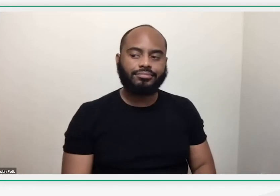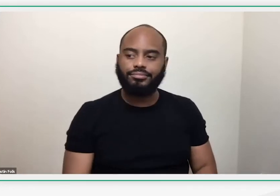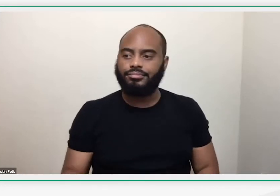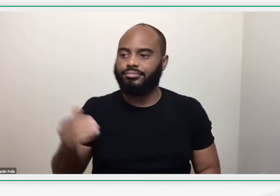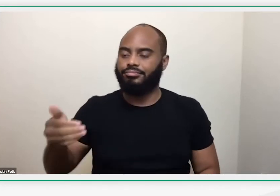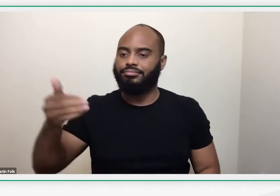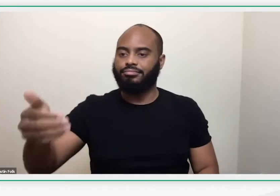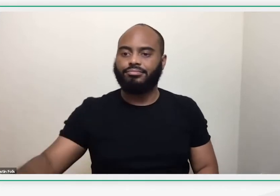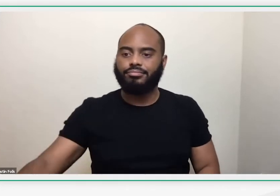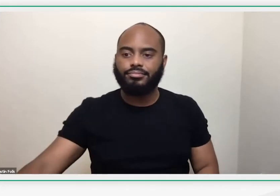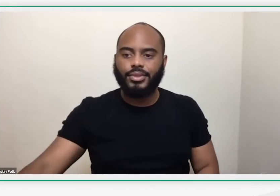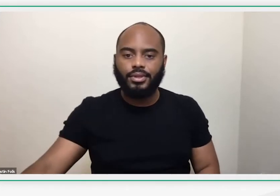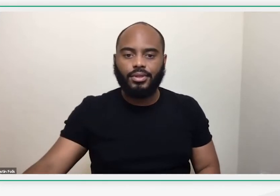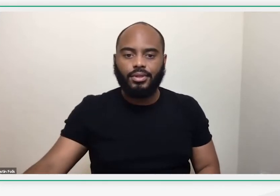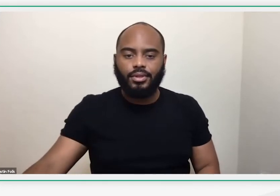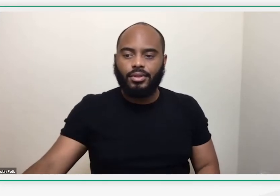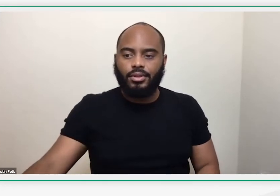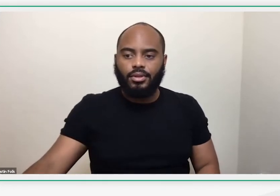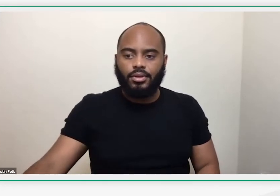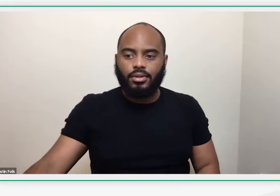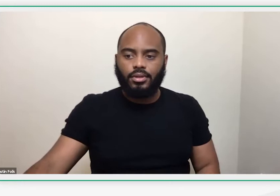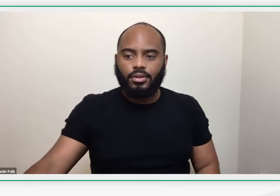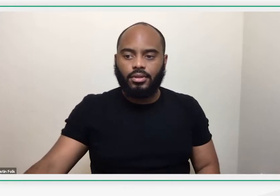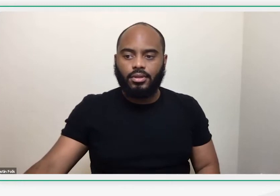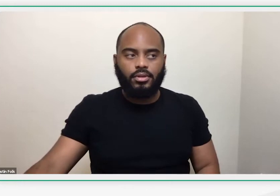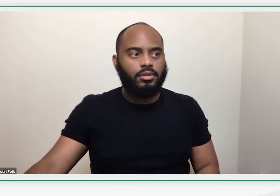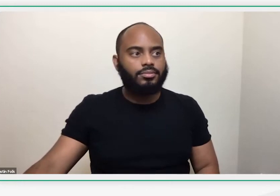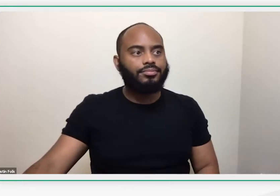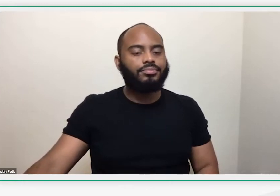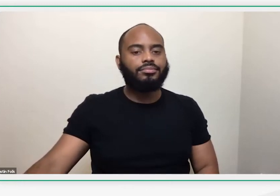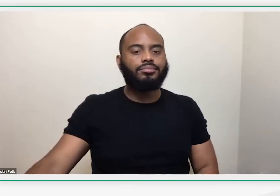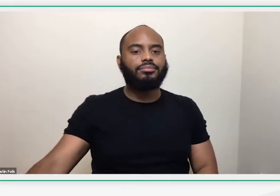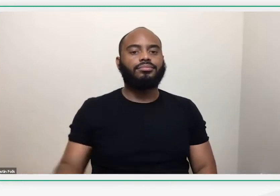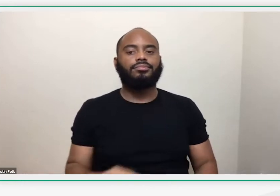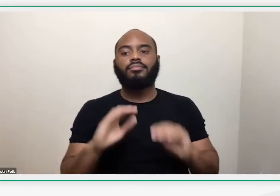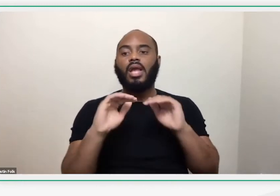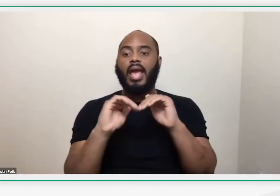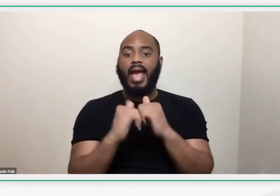we present tonight can be applied to yourself personally as an individual or to your business.